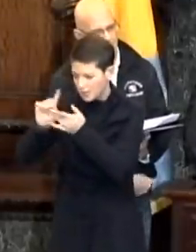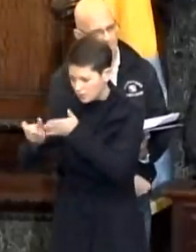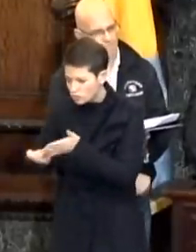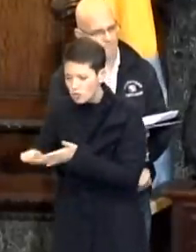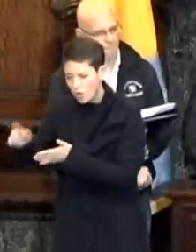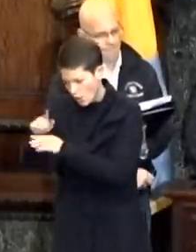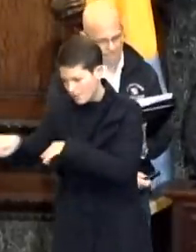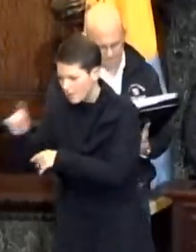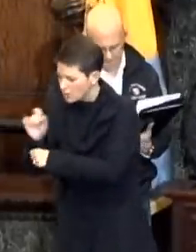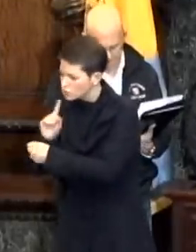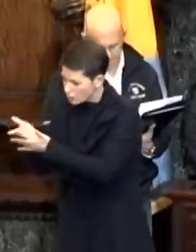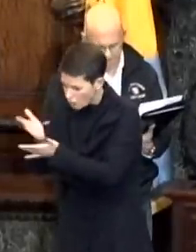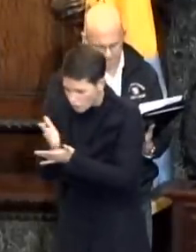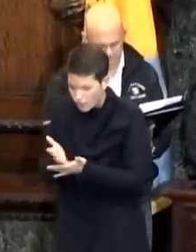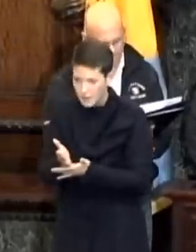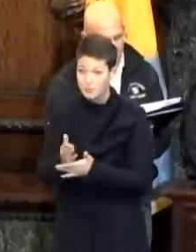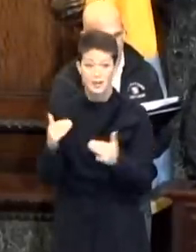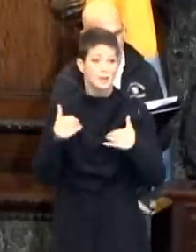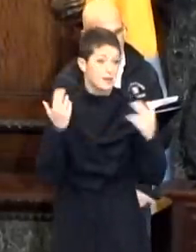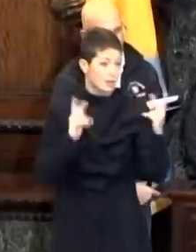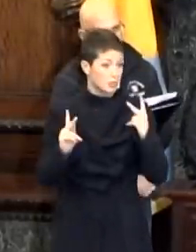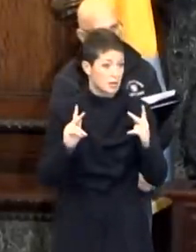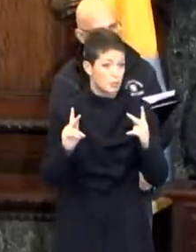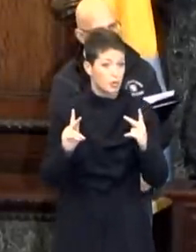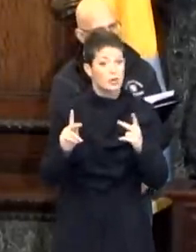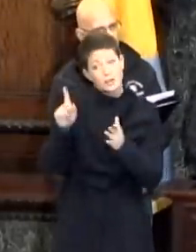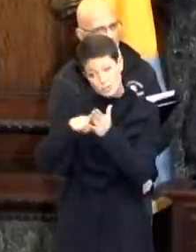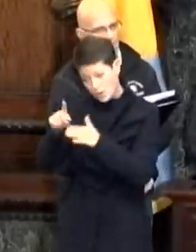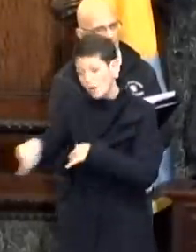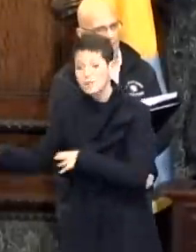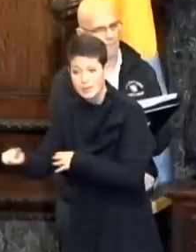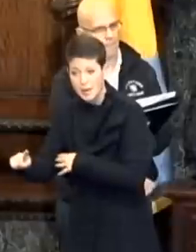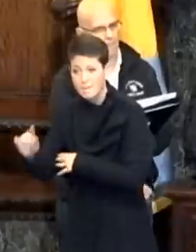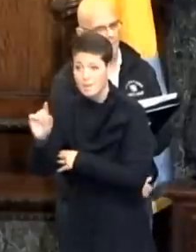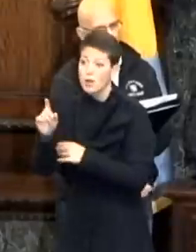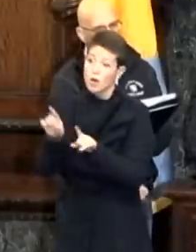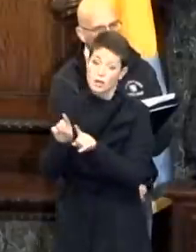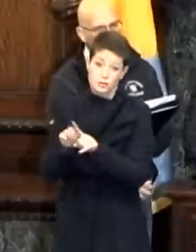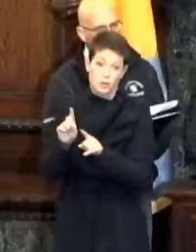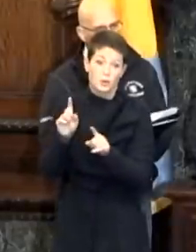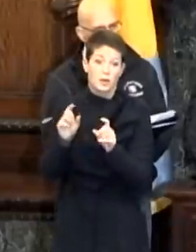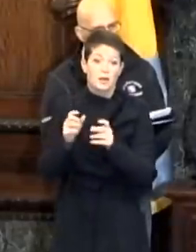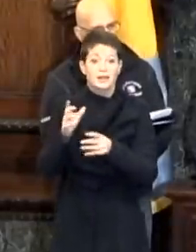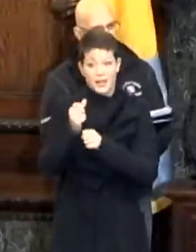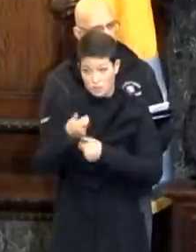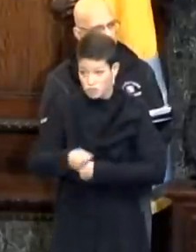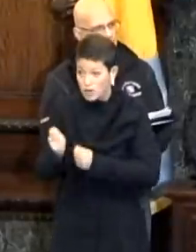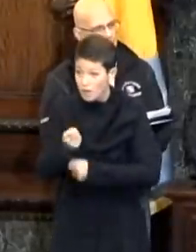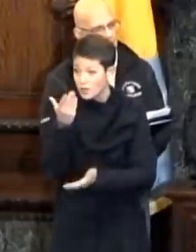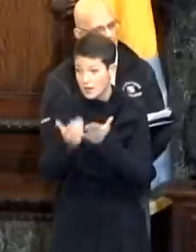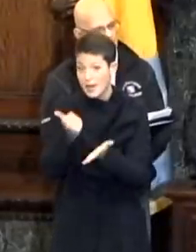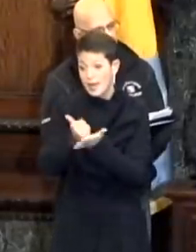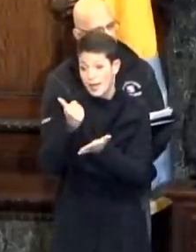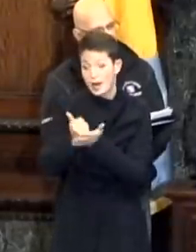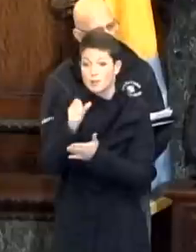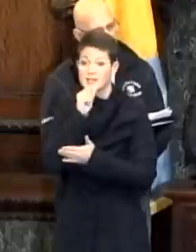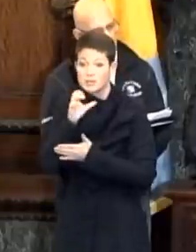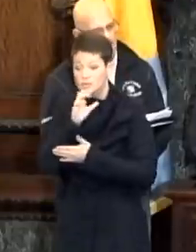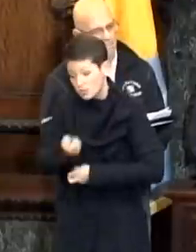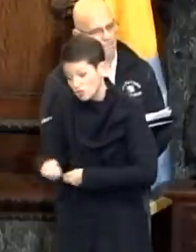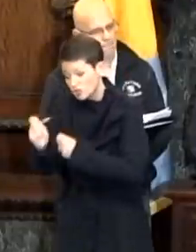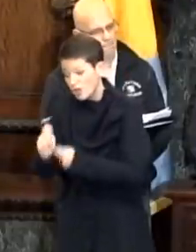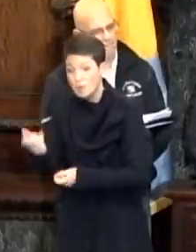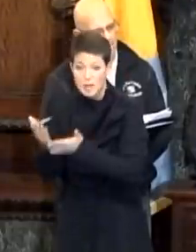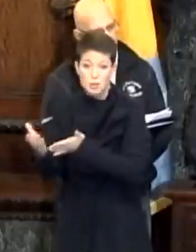people, do yourselves a favor. You'll feel good about it, and you may actually make some extra money. Get a shovel. Help a senior citizen.